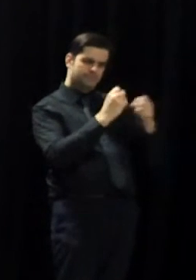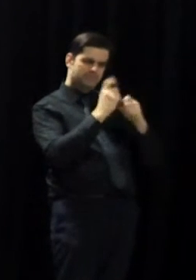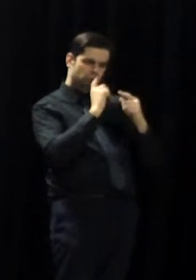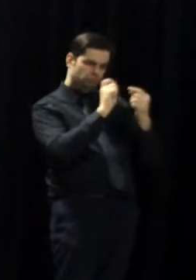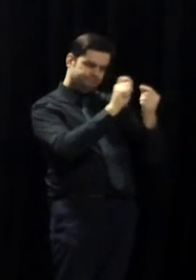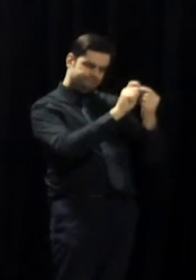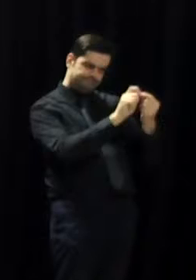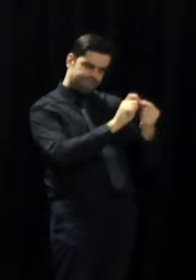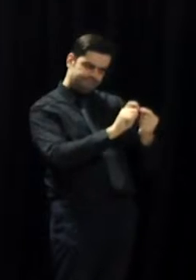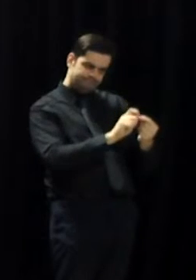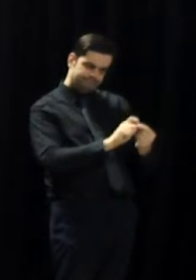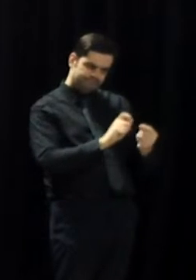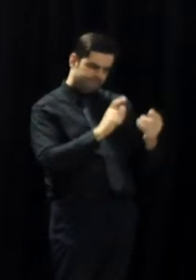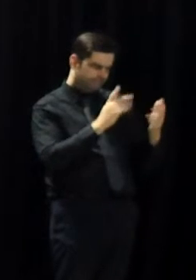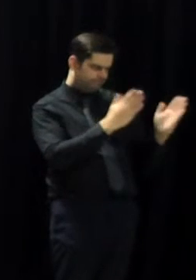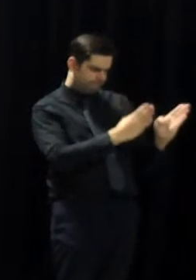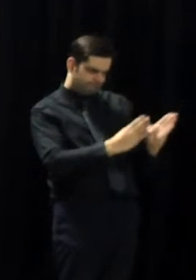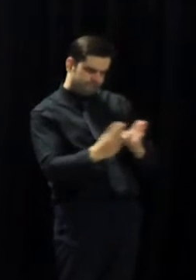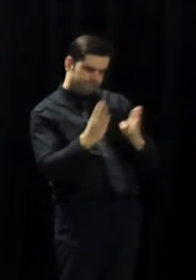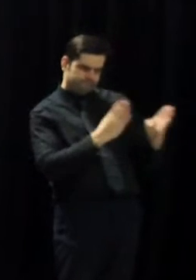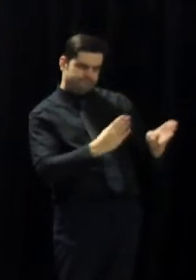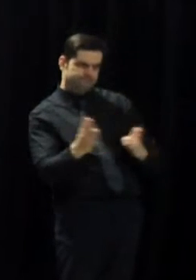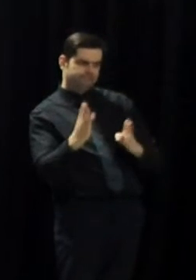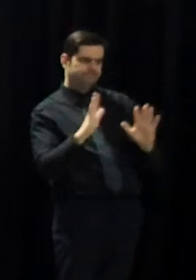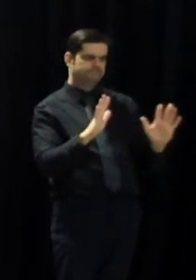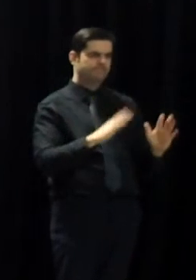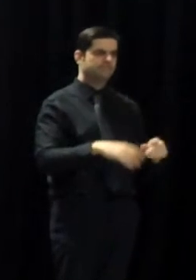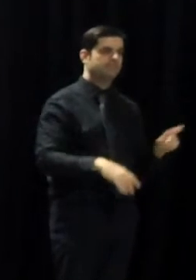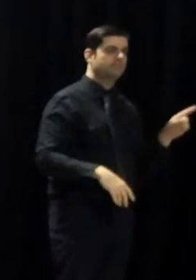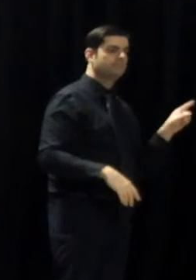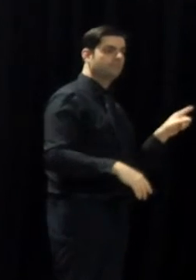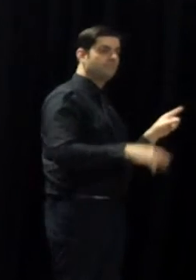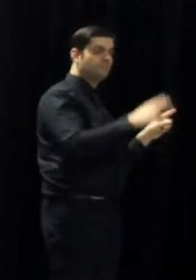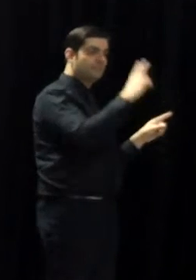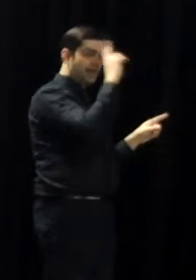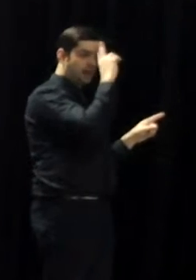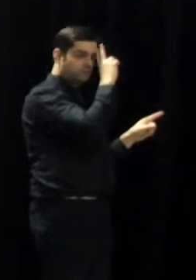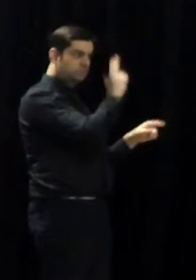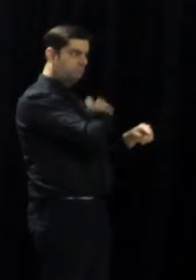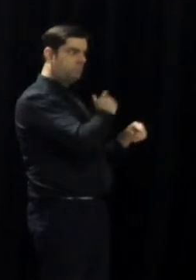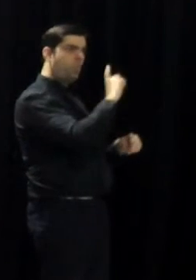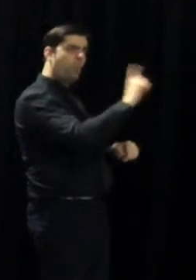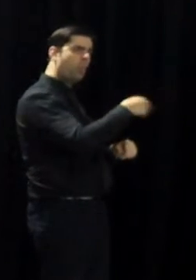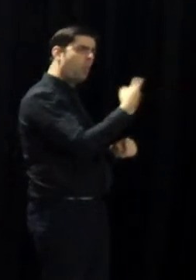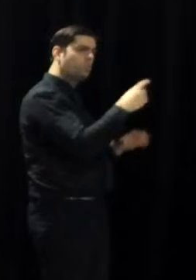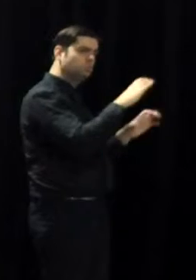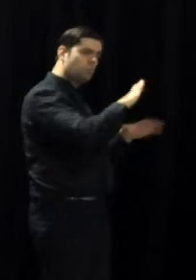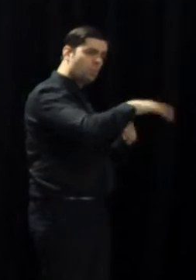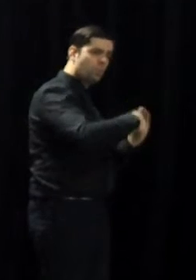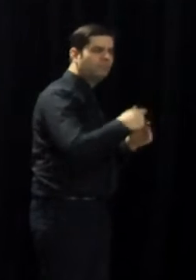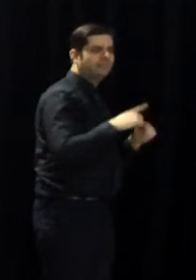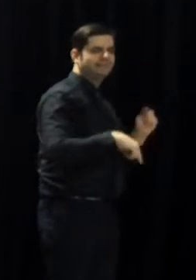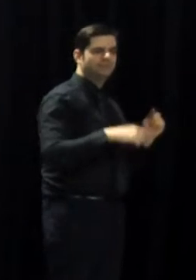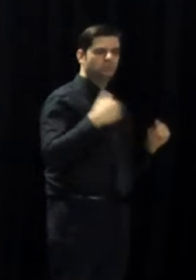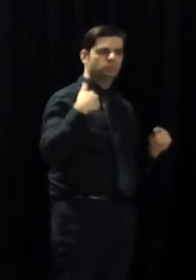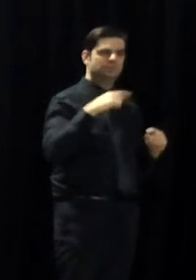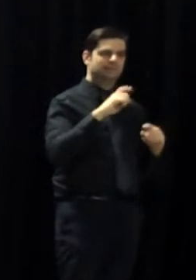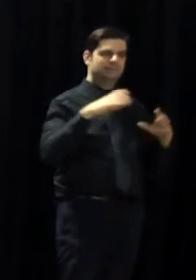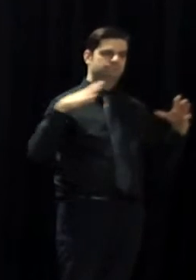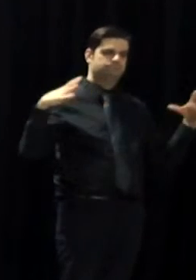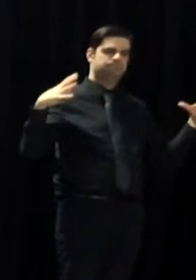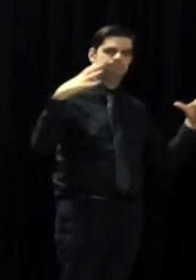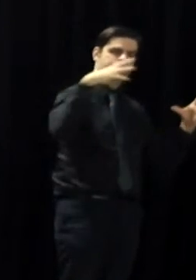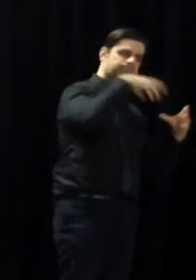that. That's where we come in. Do you foresee primary care physicians taking care of most of